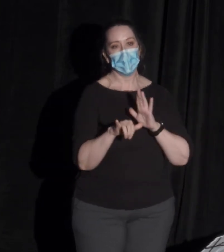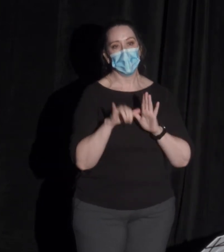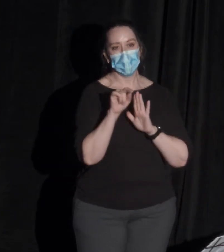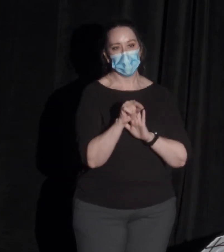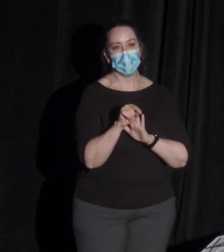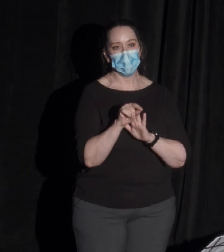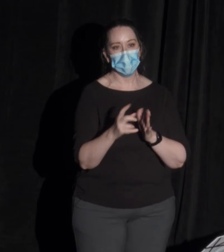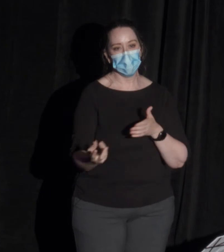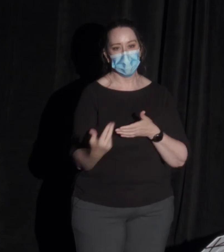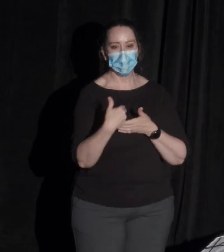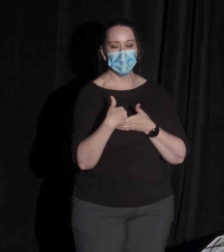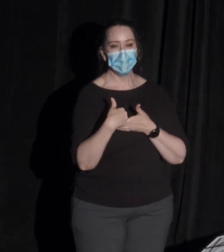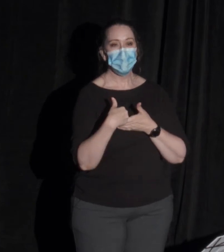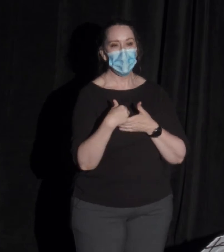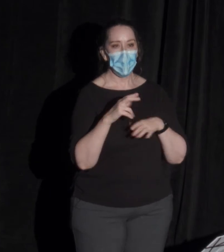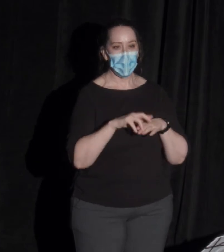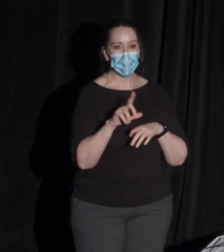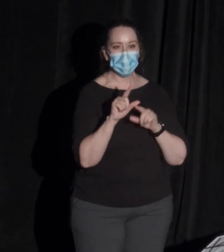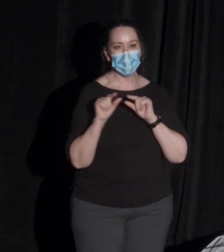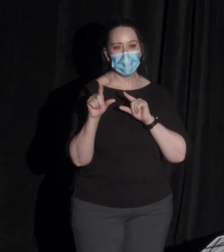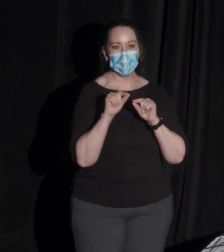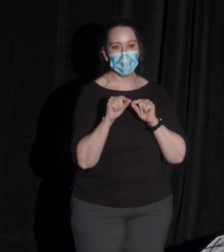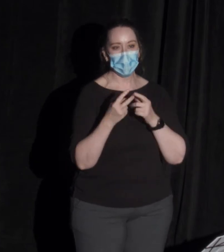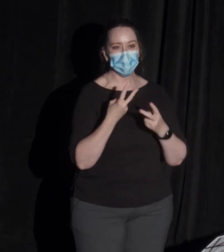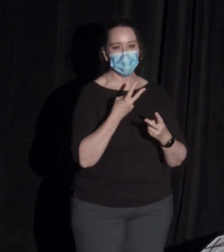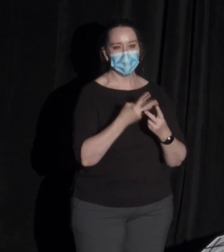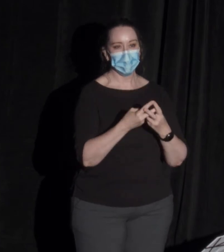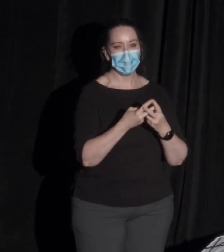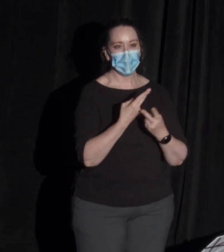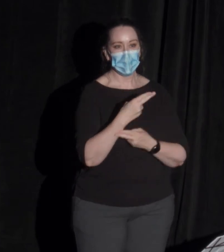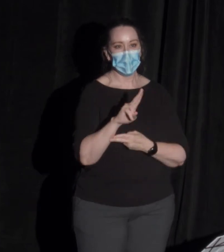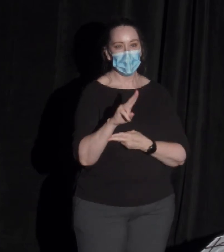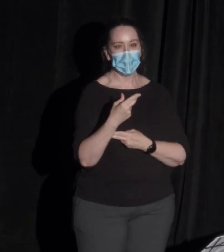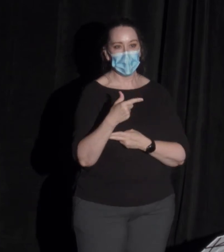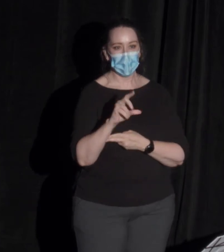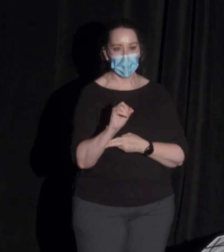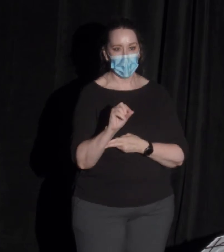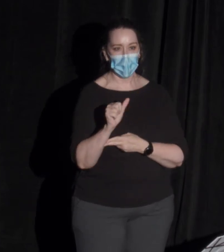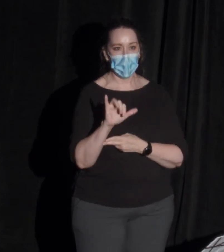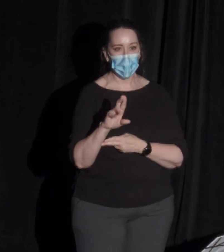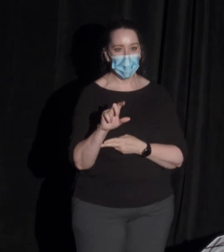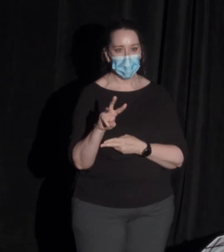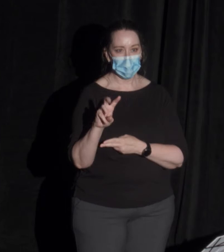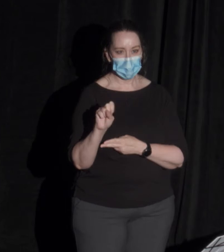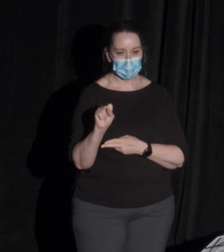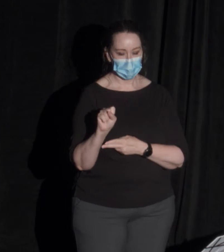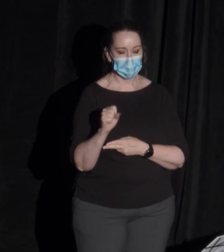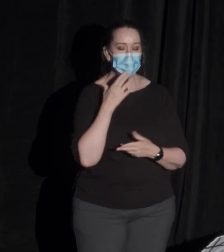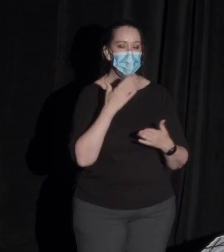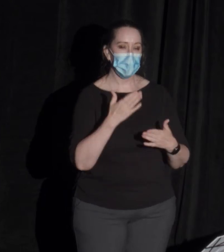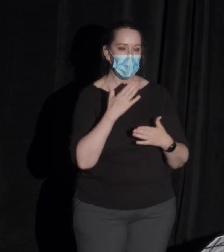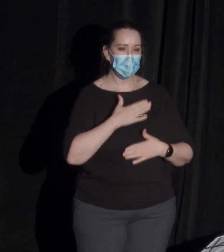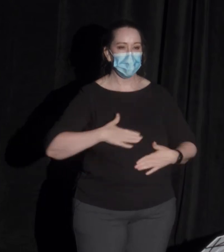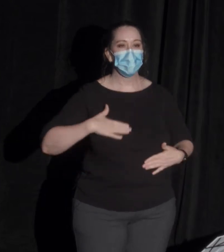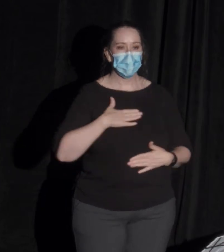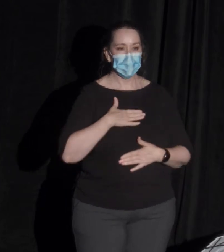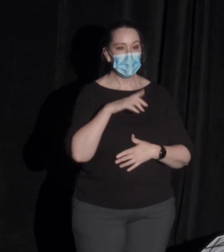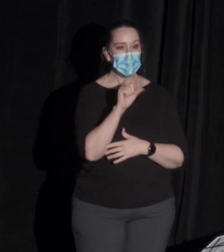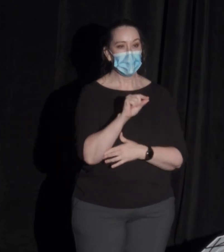with the awards on Twitter by using the hashtag Hugo Awards. Thank you, and we hope you enjoy the 2022 Hugo